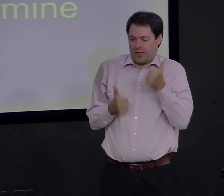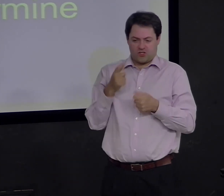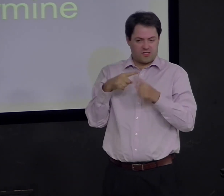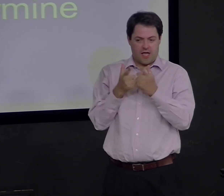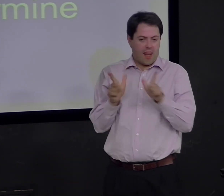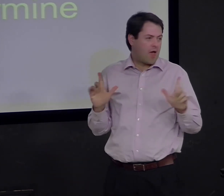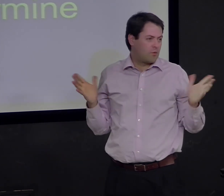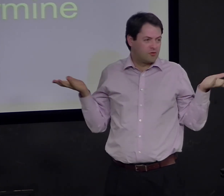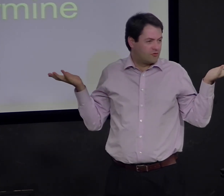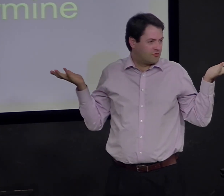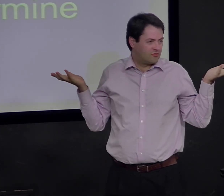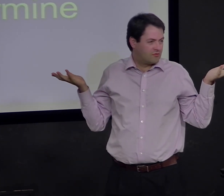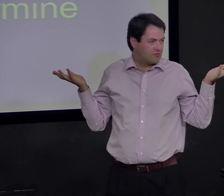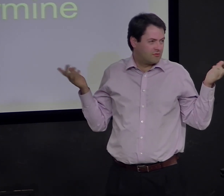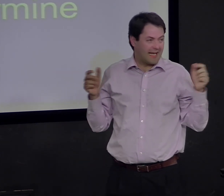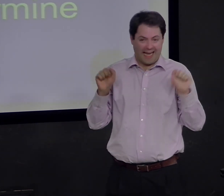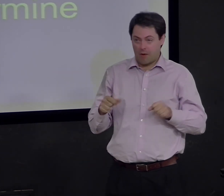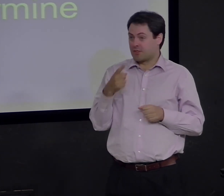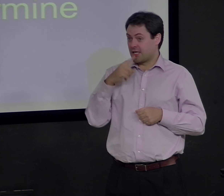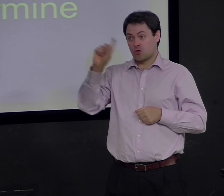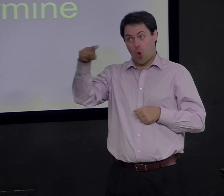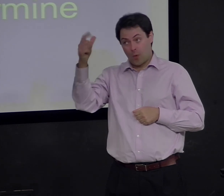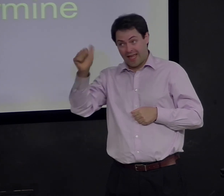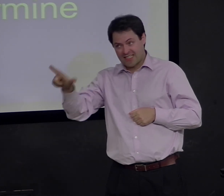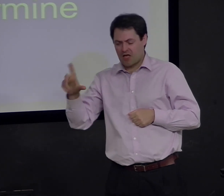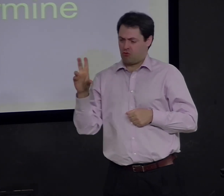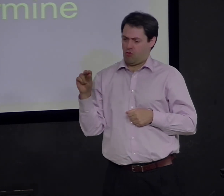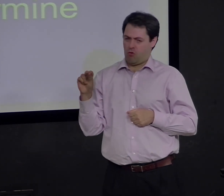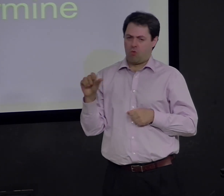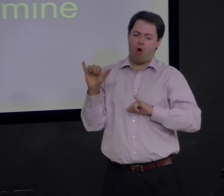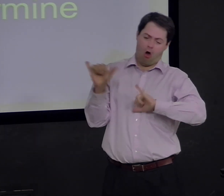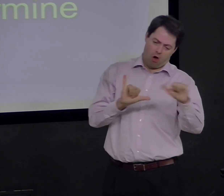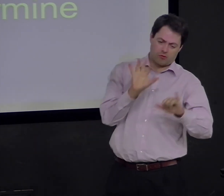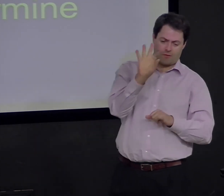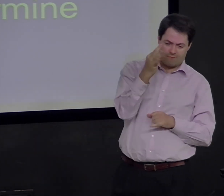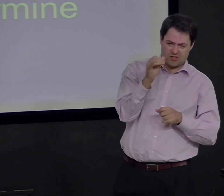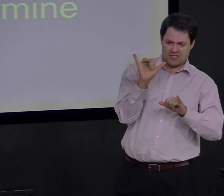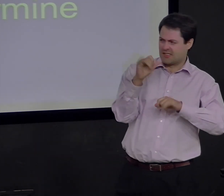So, for example, we don't know the sign for year in ASL, where it comes from.